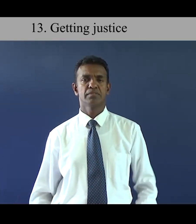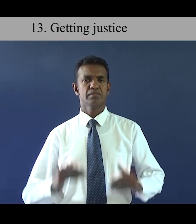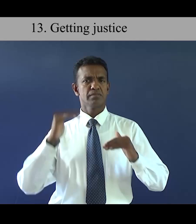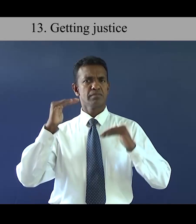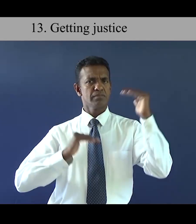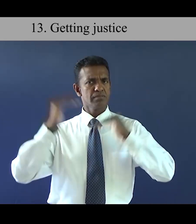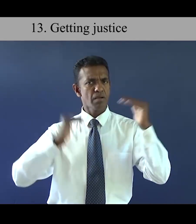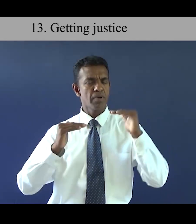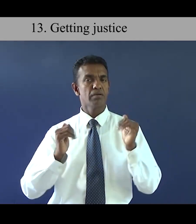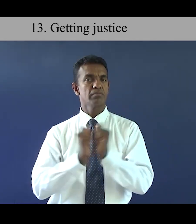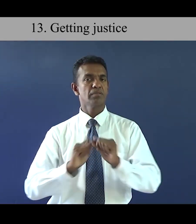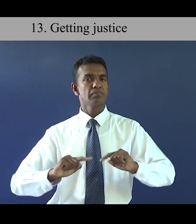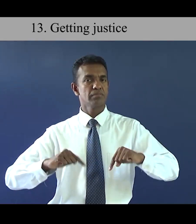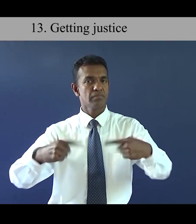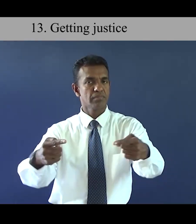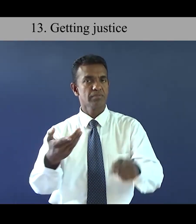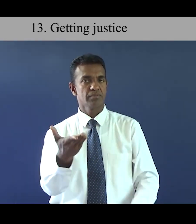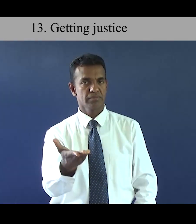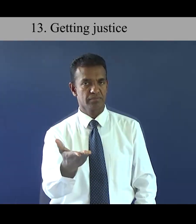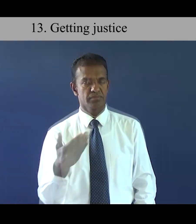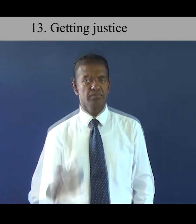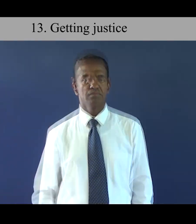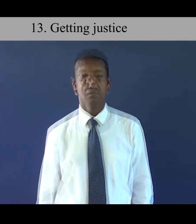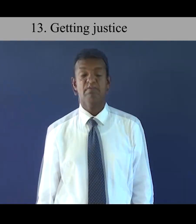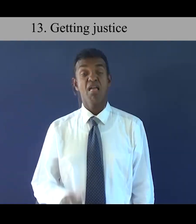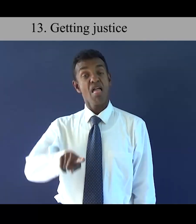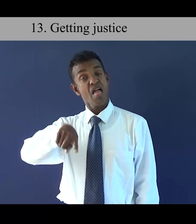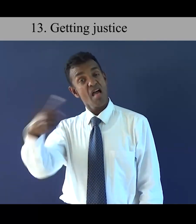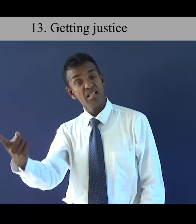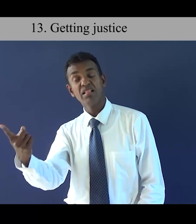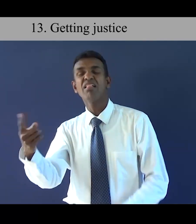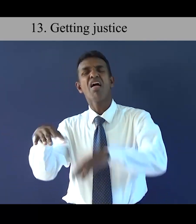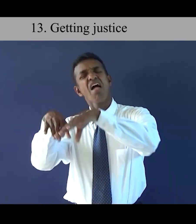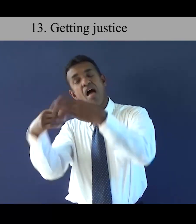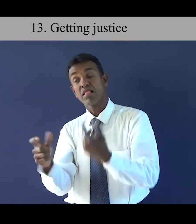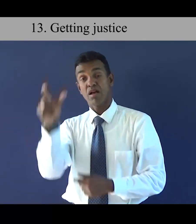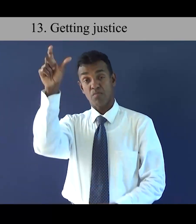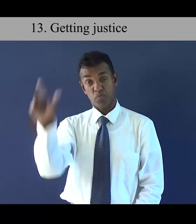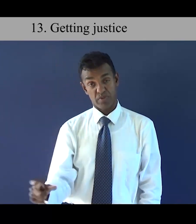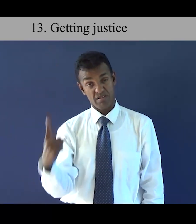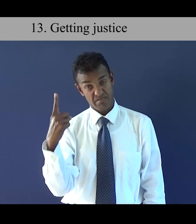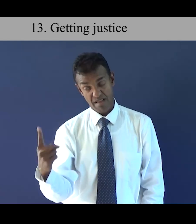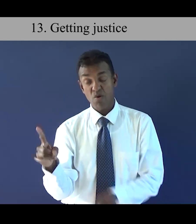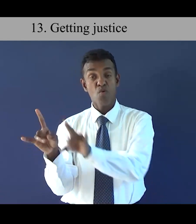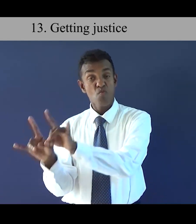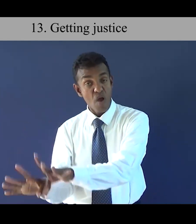Disabled people should have the same rights to go to court, take